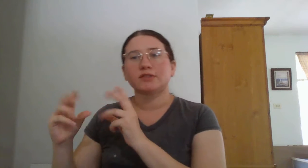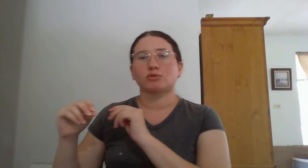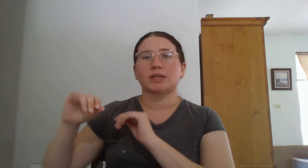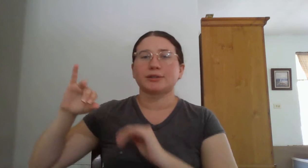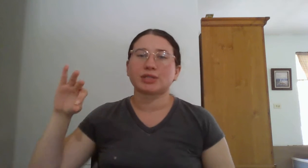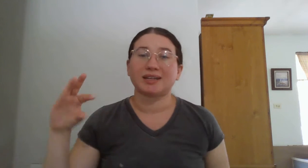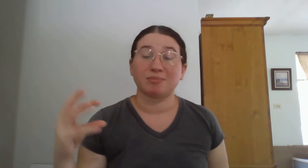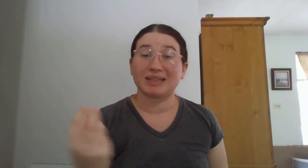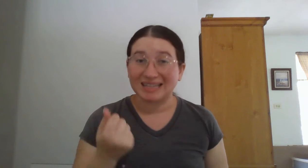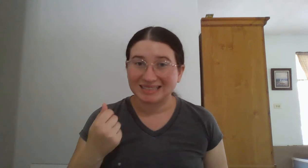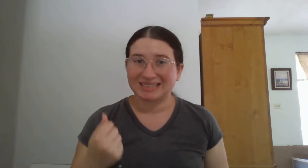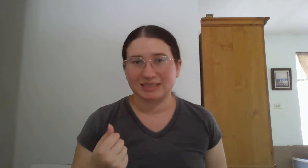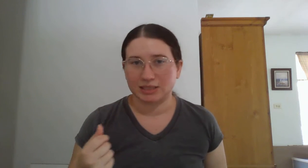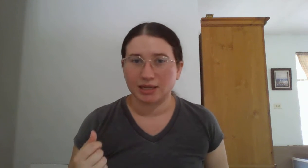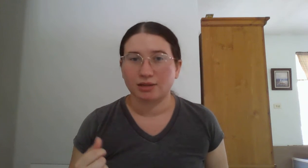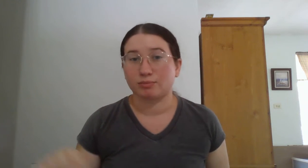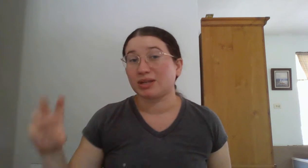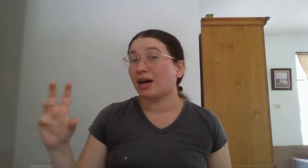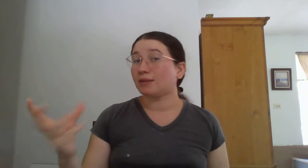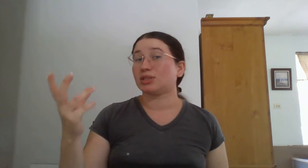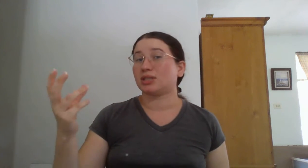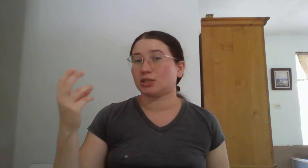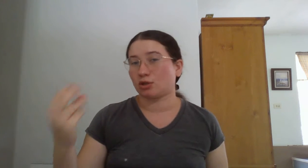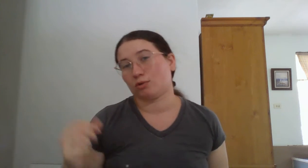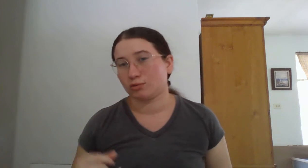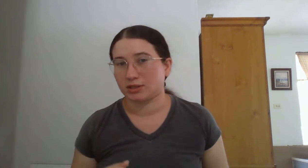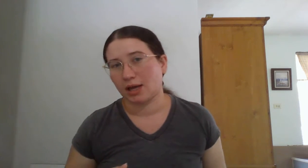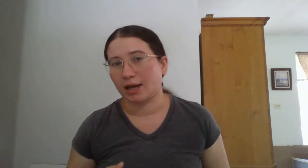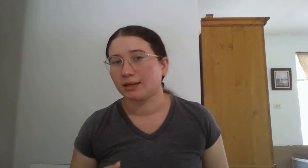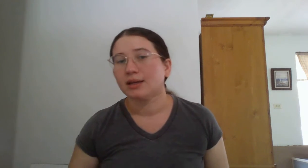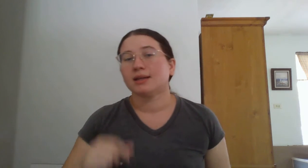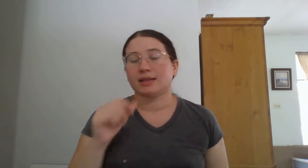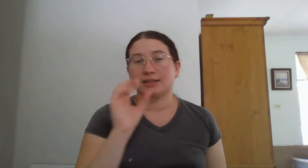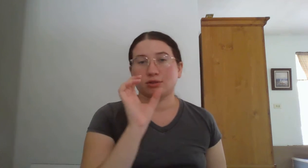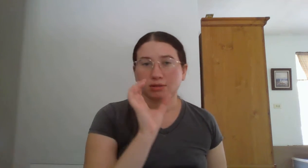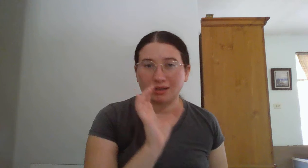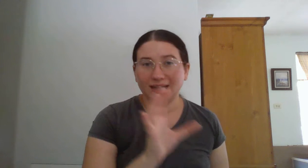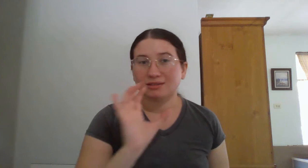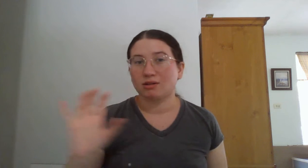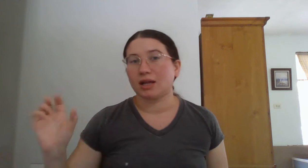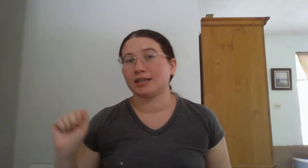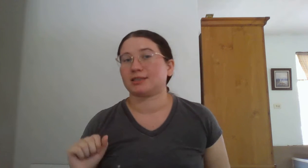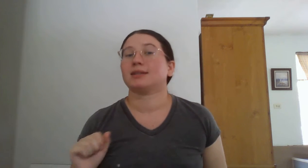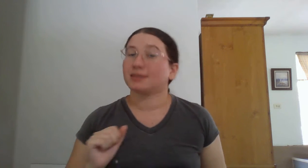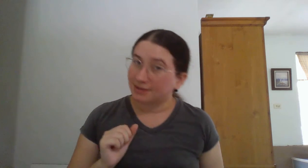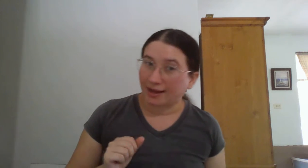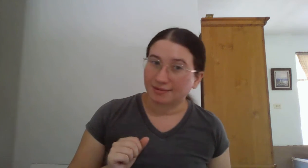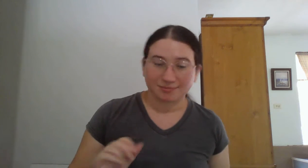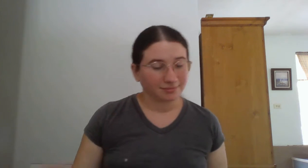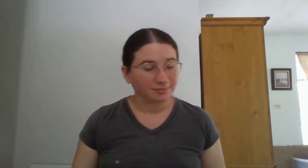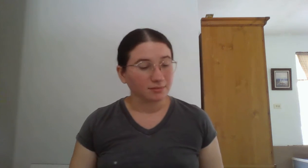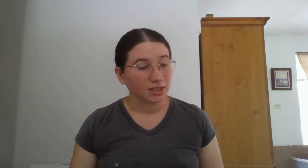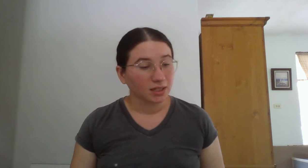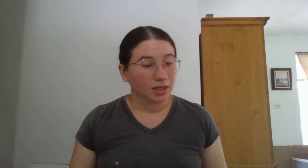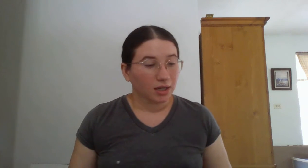individual letters kind of blend in together, becoming its own sign. That is called a lexicalized sign.